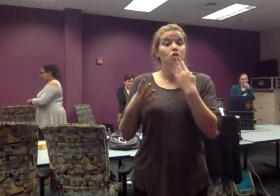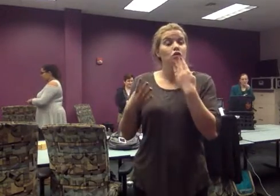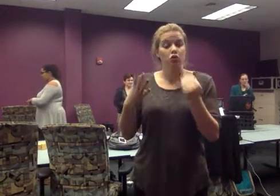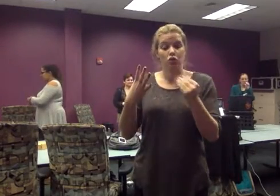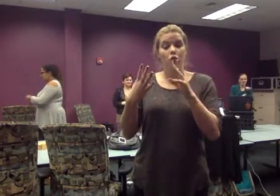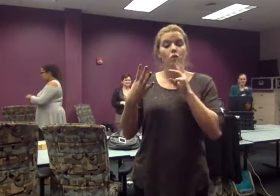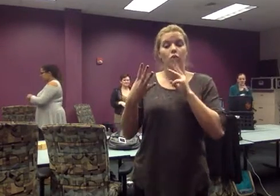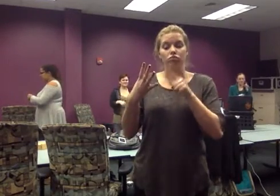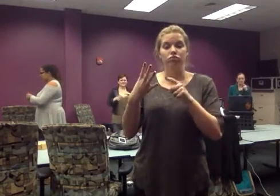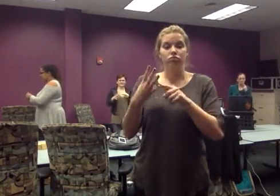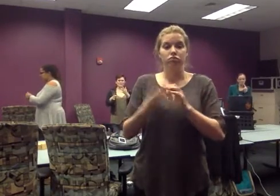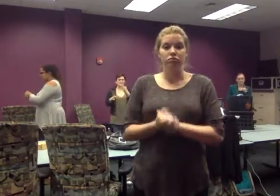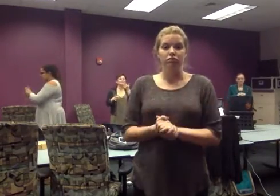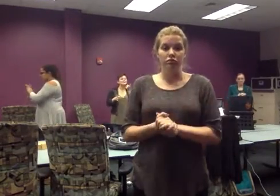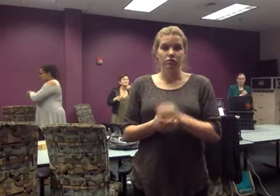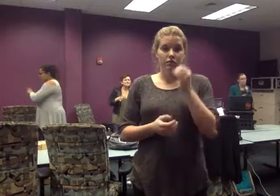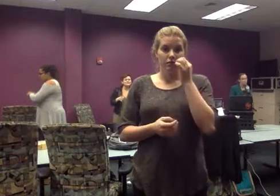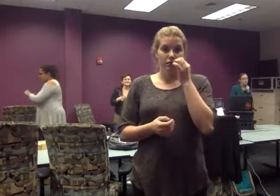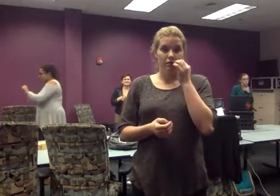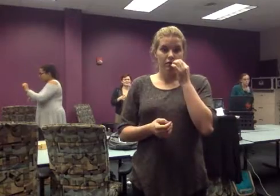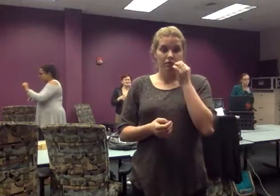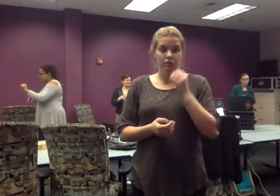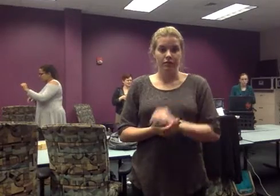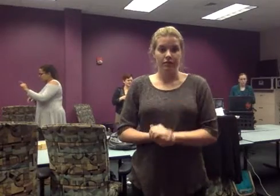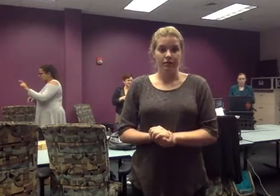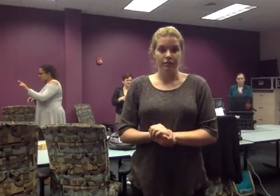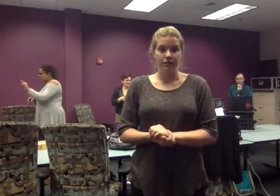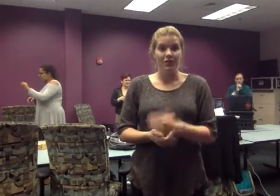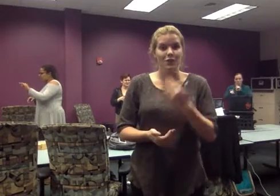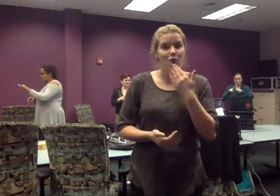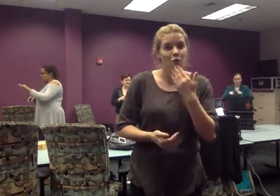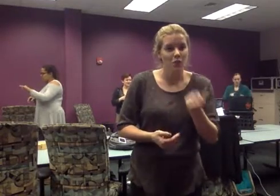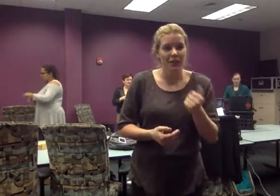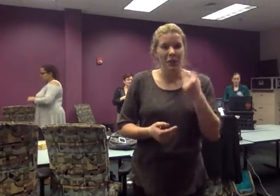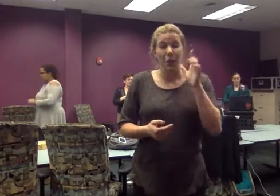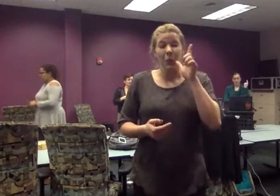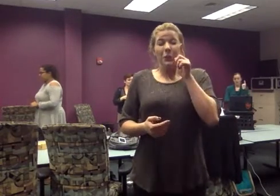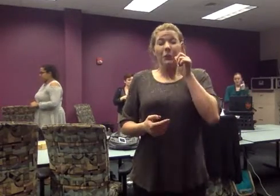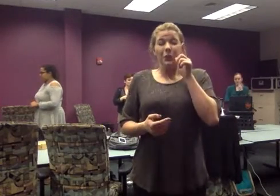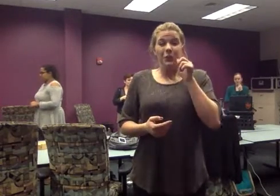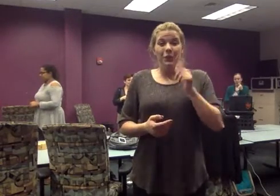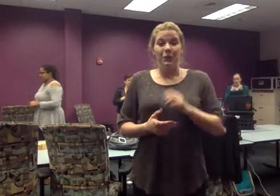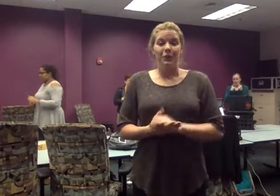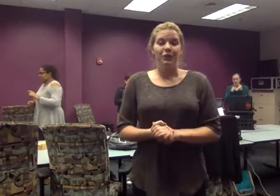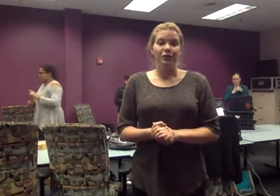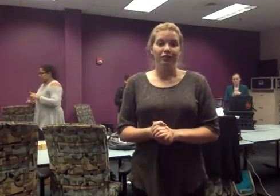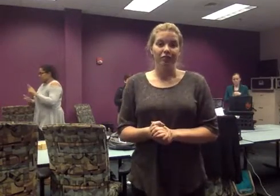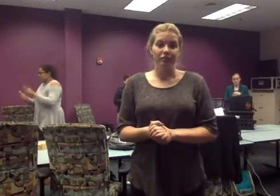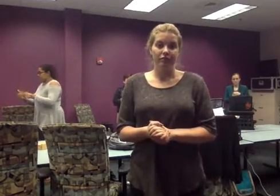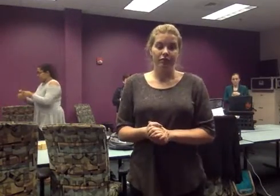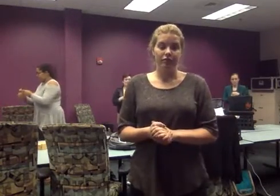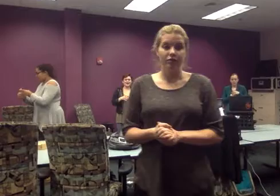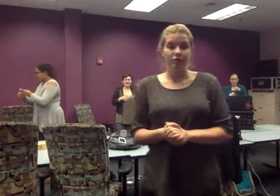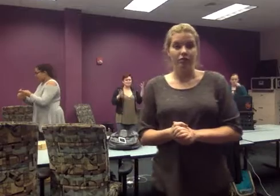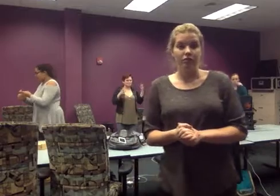and sour things. Right? First, you're going to be looking at your tongue using a hand lens, and then you're